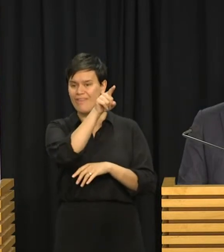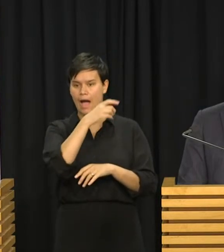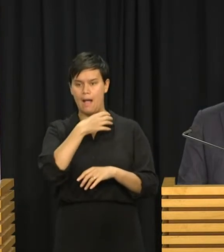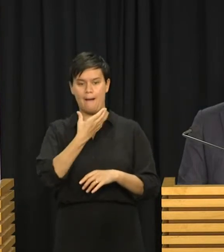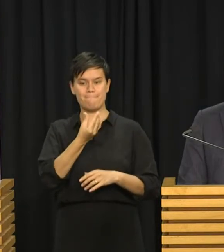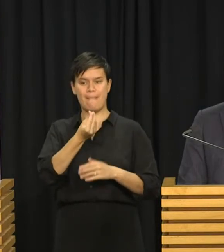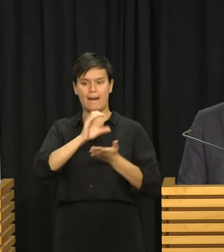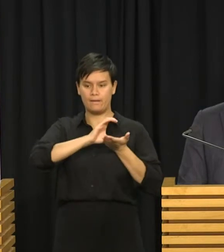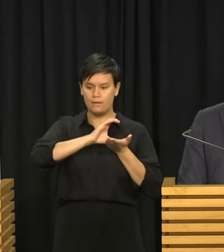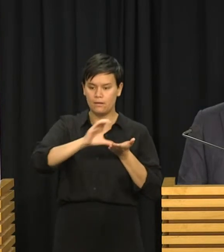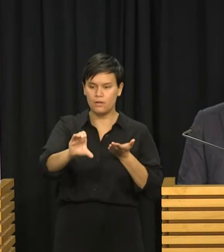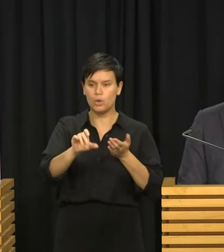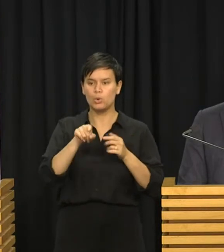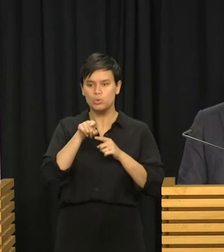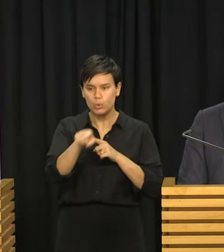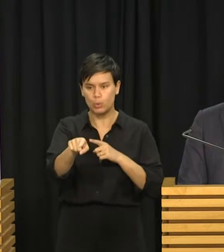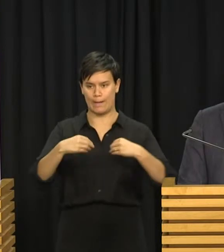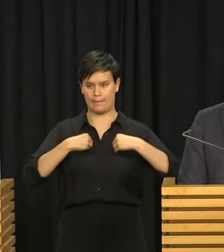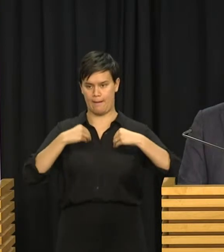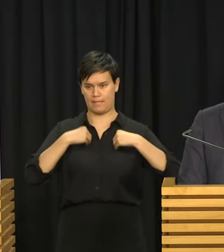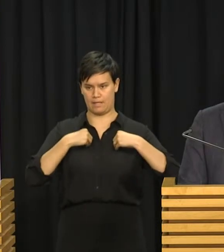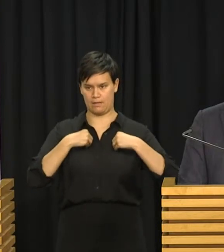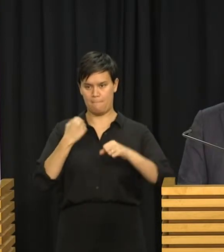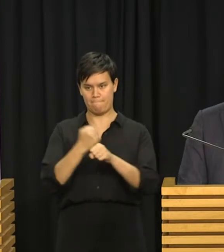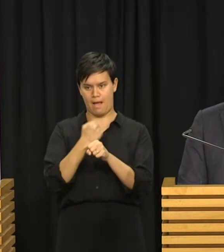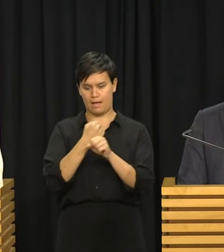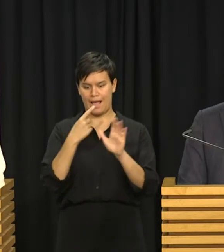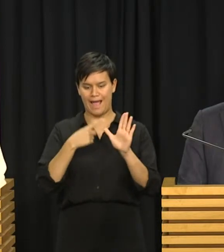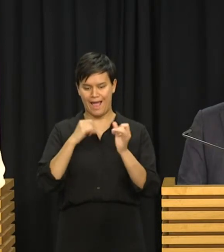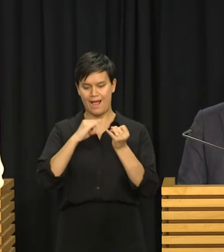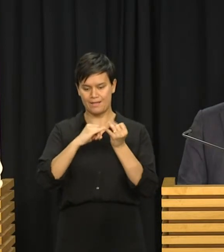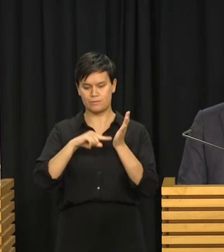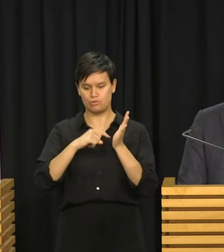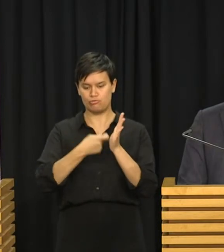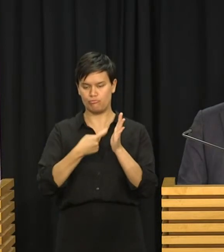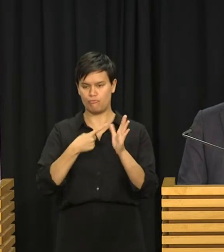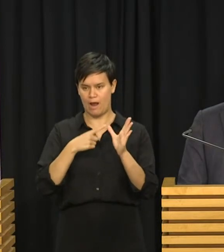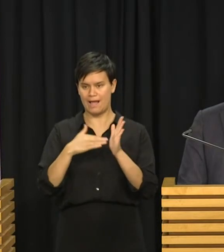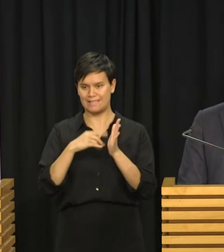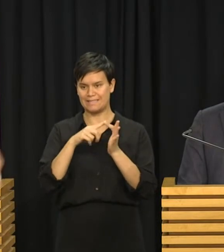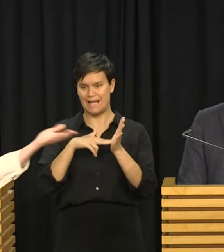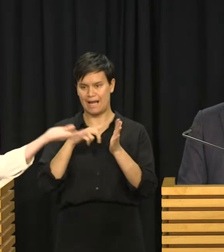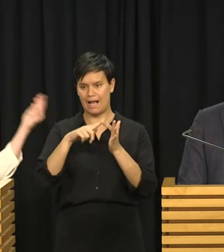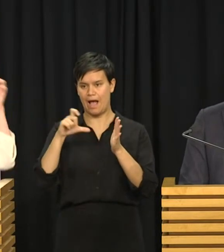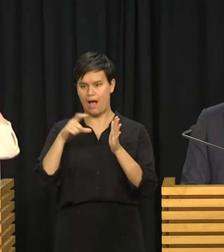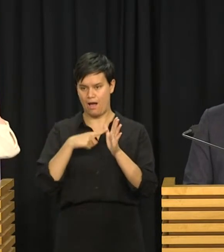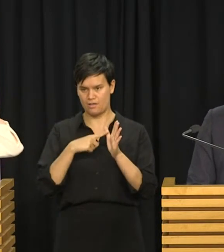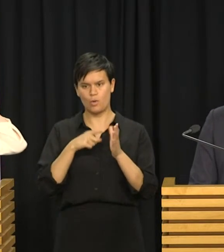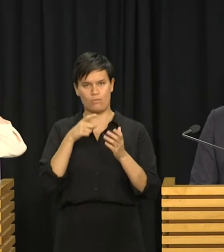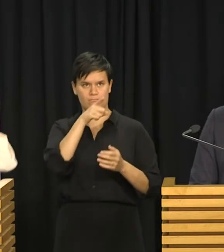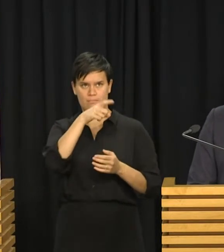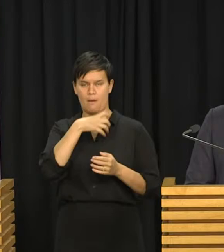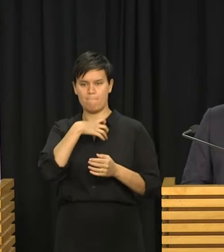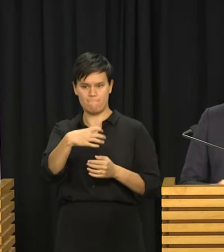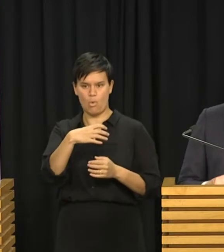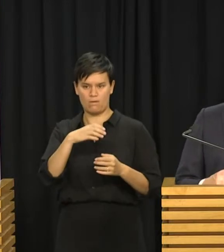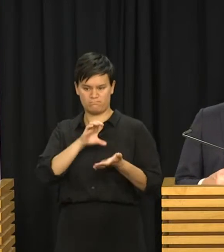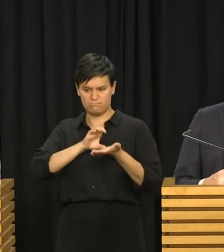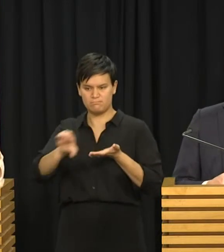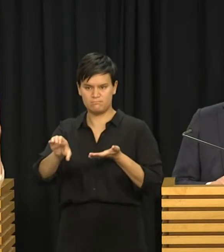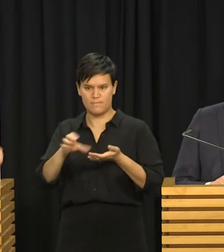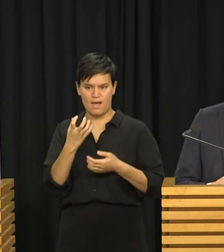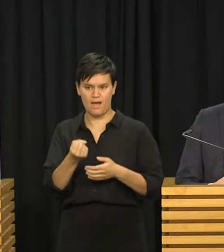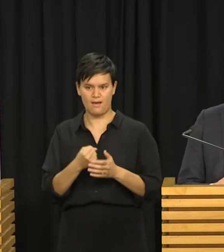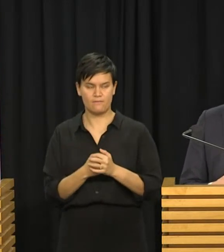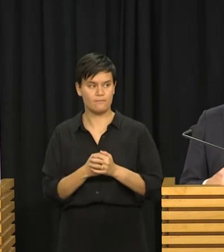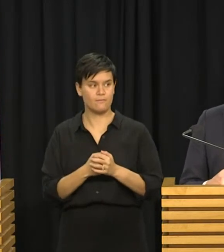for AstraZeneca. So they're obviously invested at a different level for some of those vaccines as well. Minister, do you want to speak to that too? We looked very,